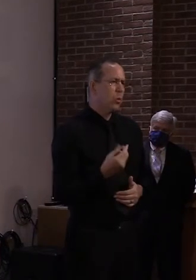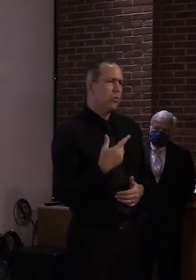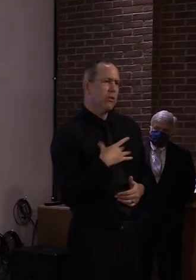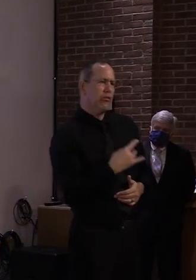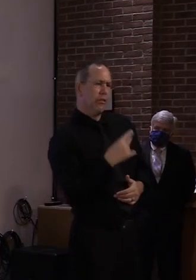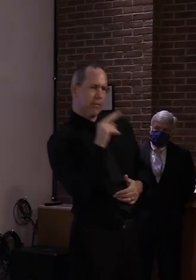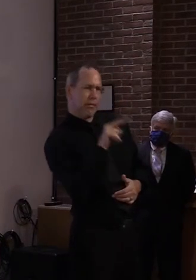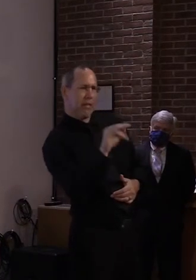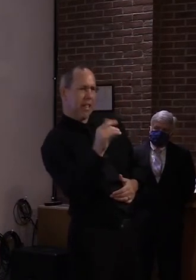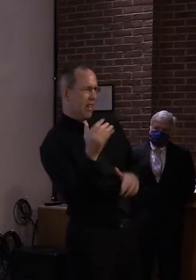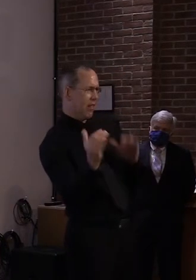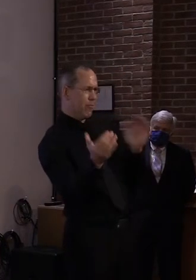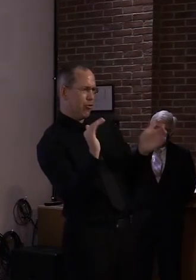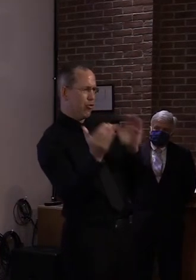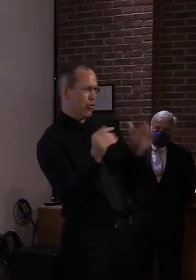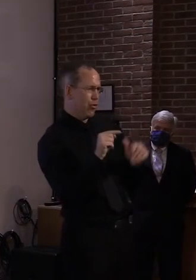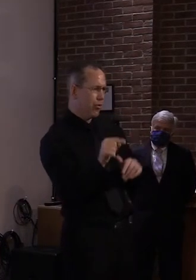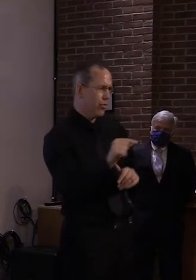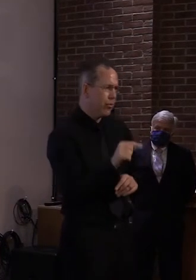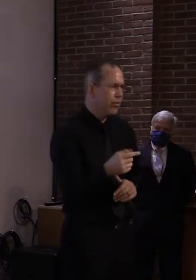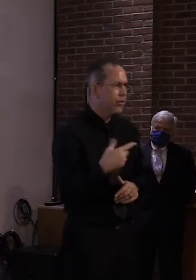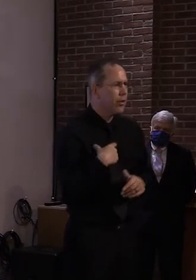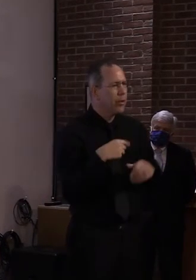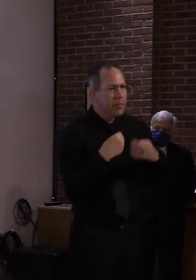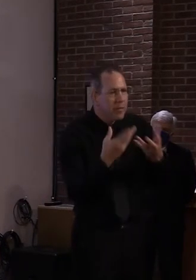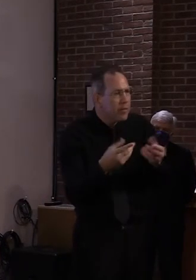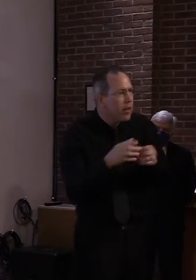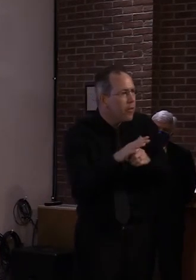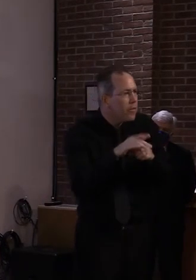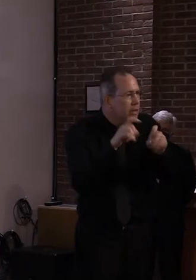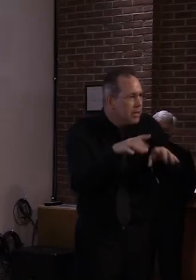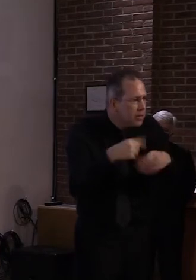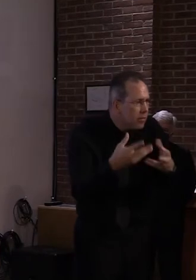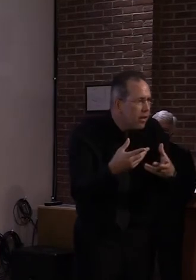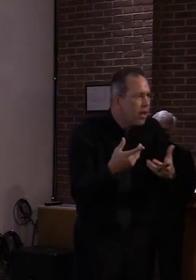tracing, the testing, and the isolation policies are there.